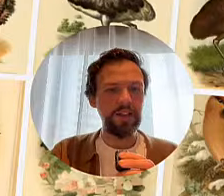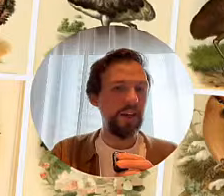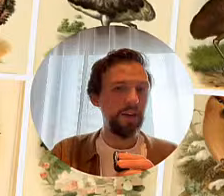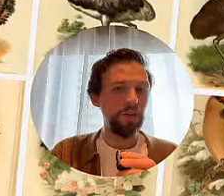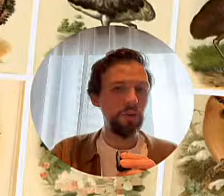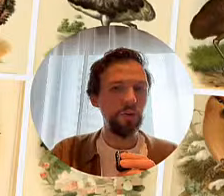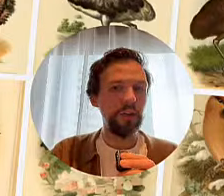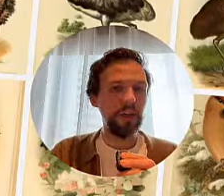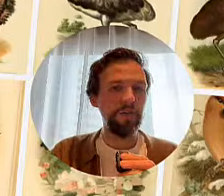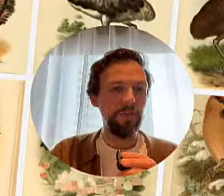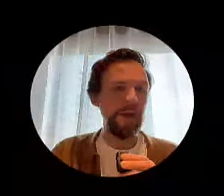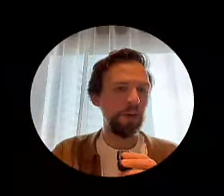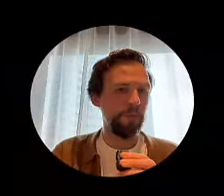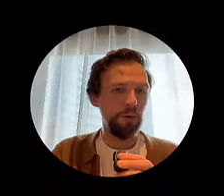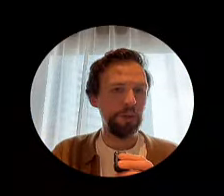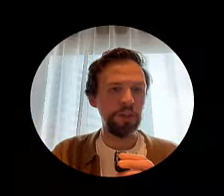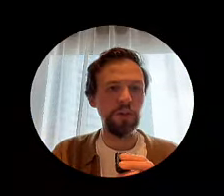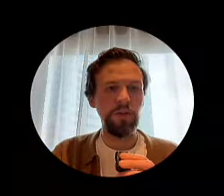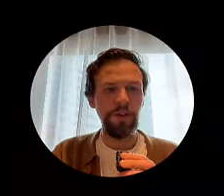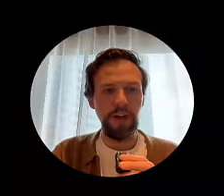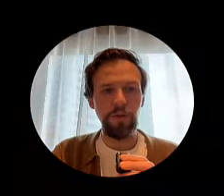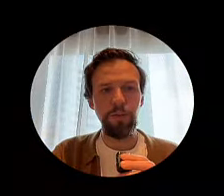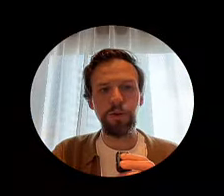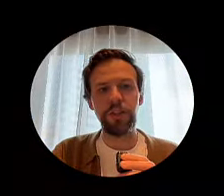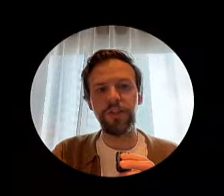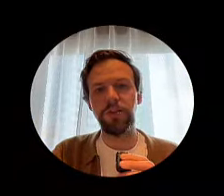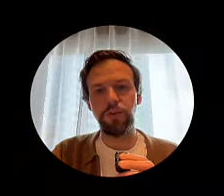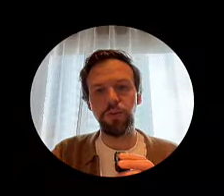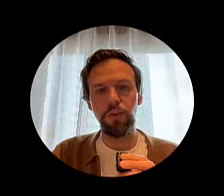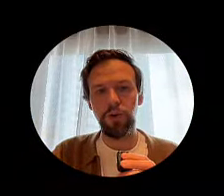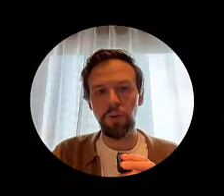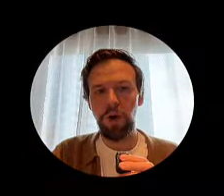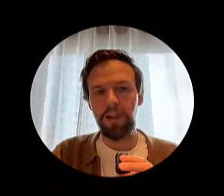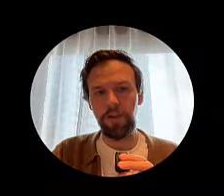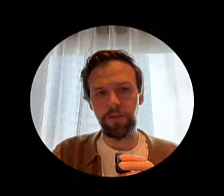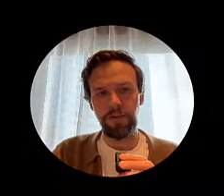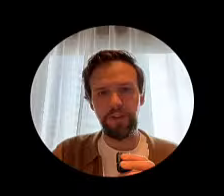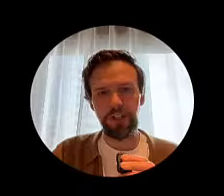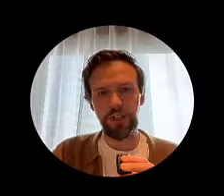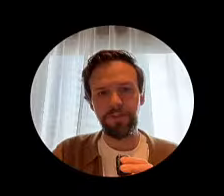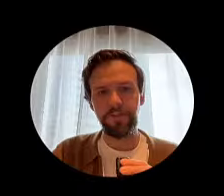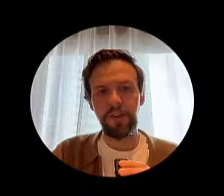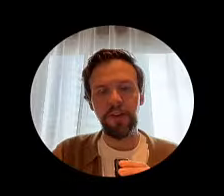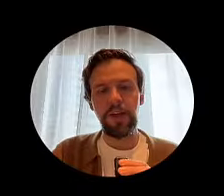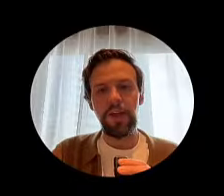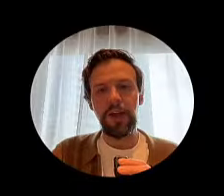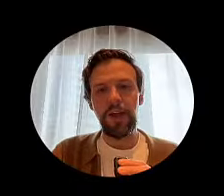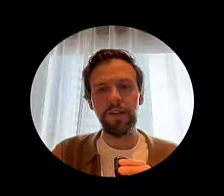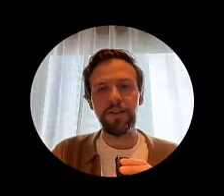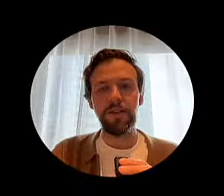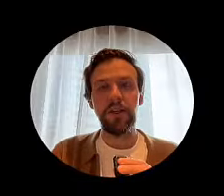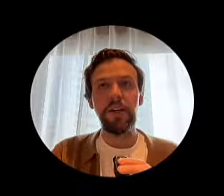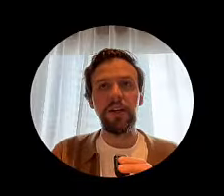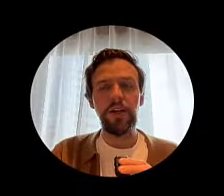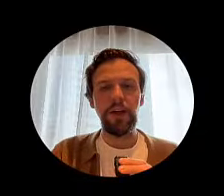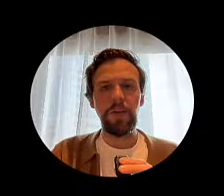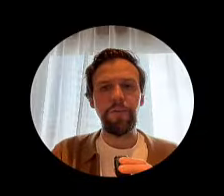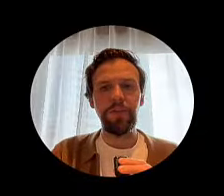I decided to give back a portion of every purchase to support wildlife conservation.